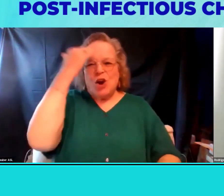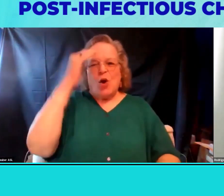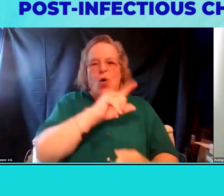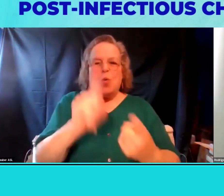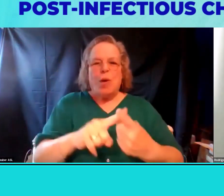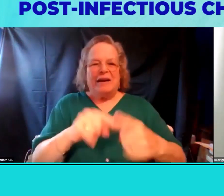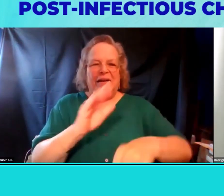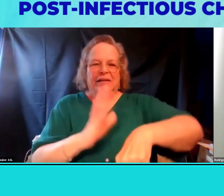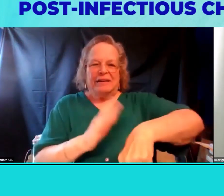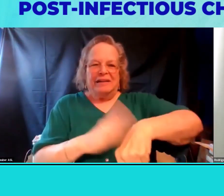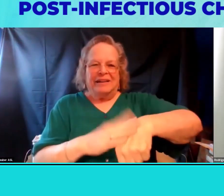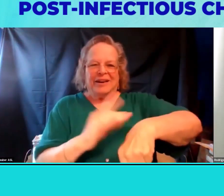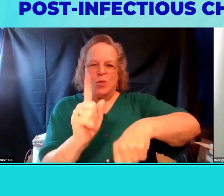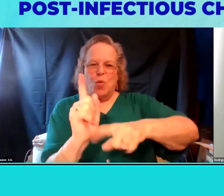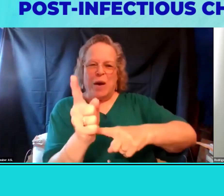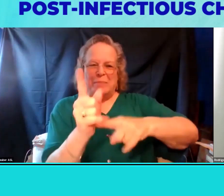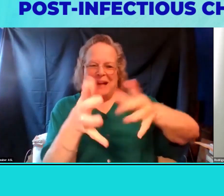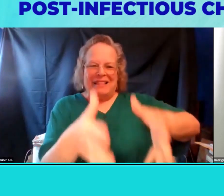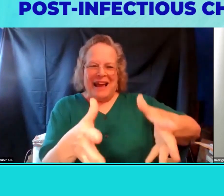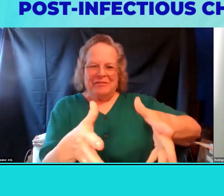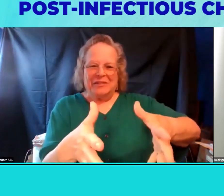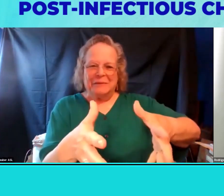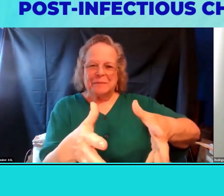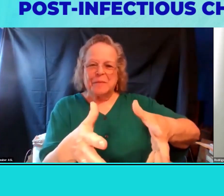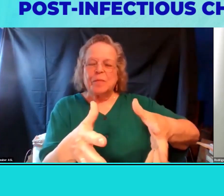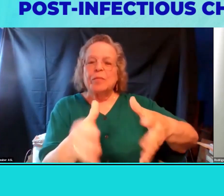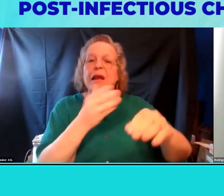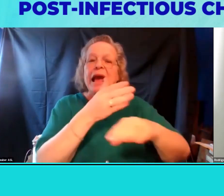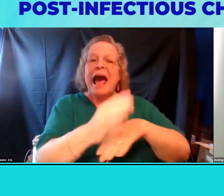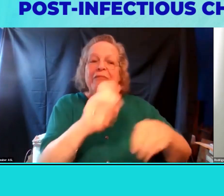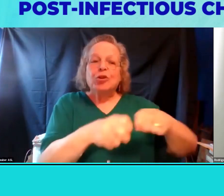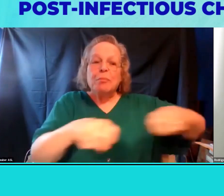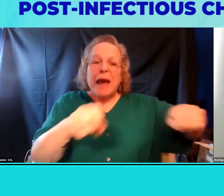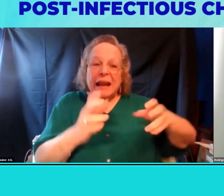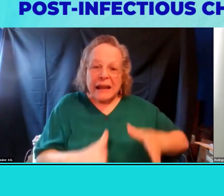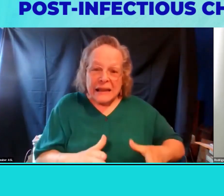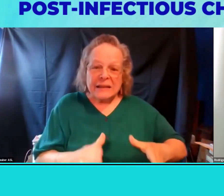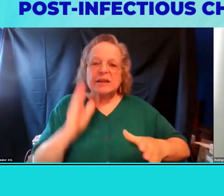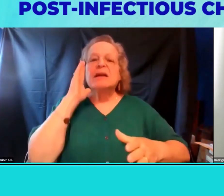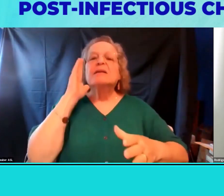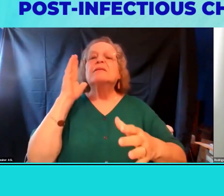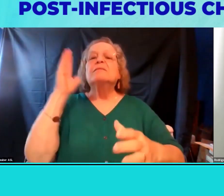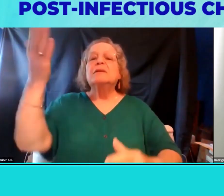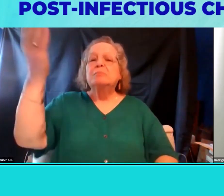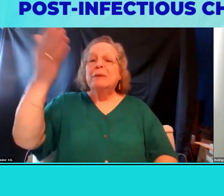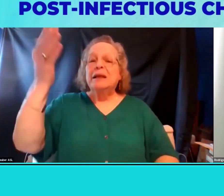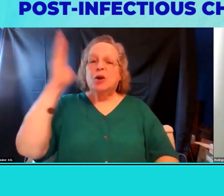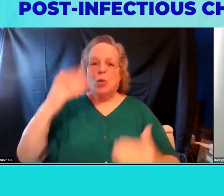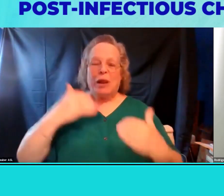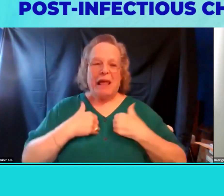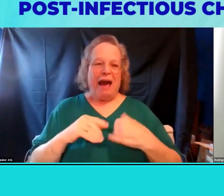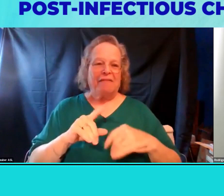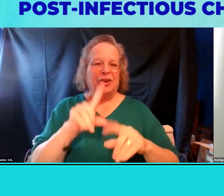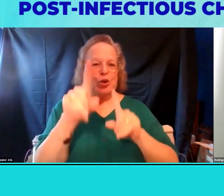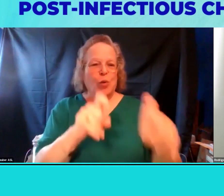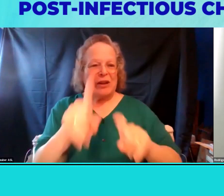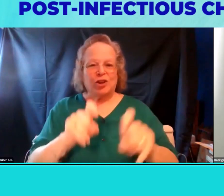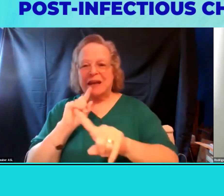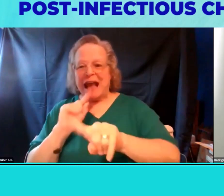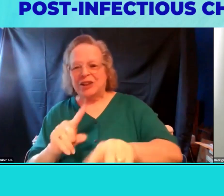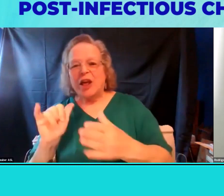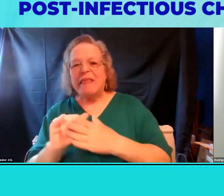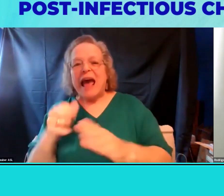left. After all panelists speak, we will hold a Q&A, question and answer session, with the questions that